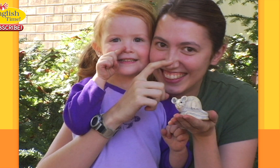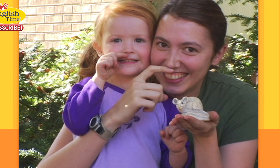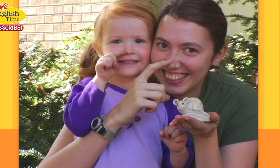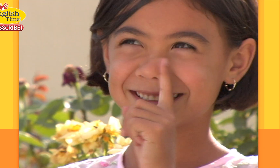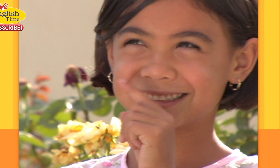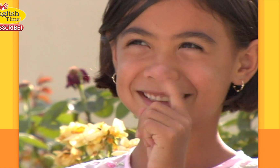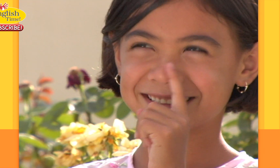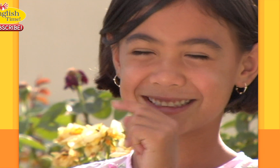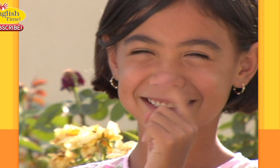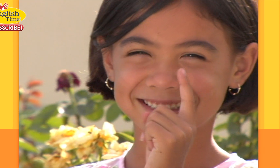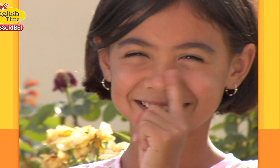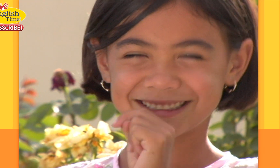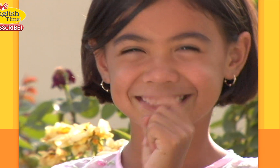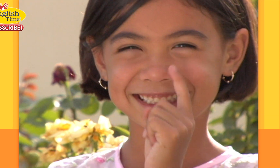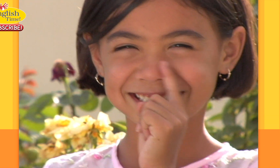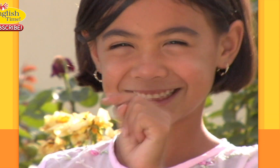Brush your nose.